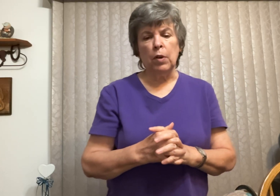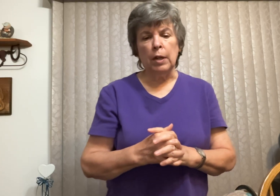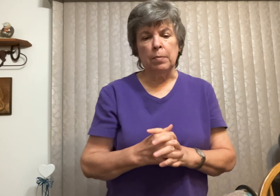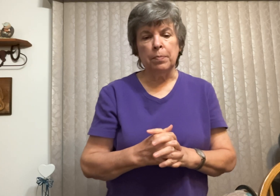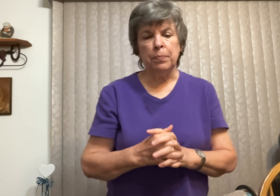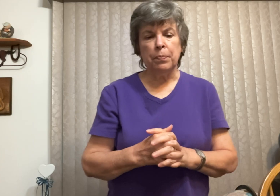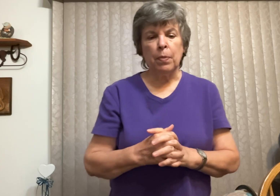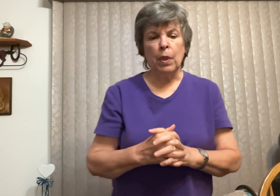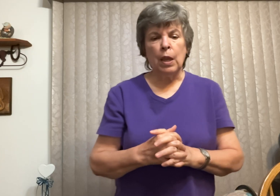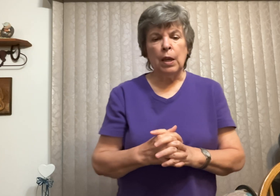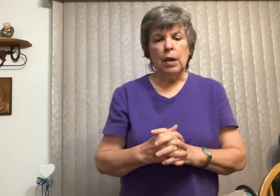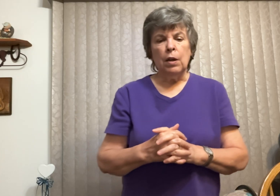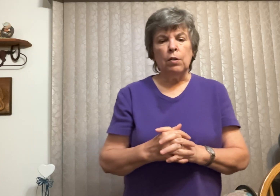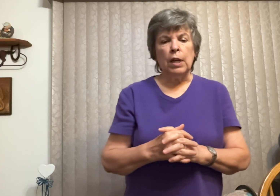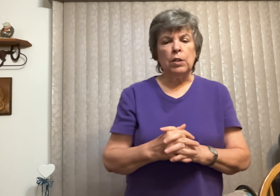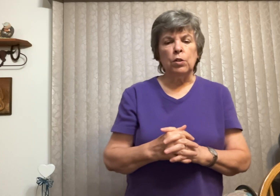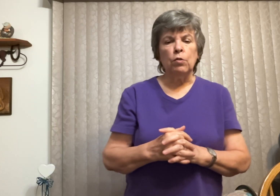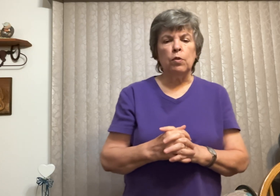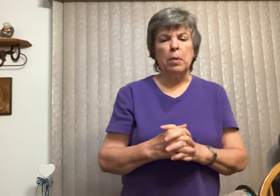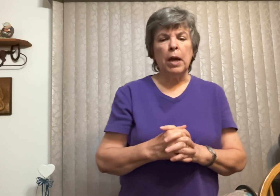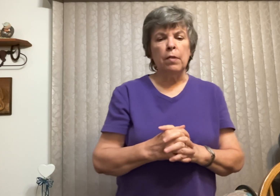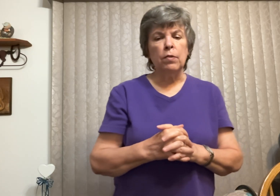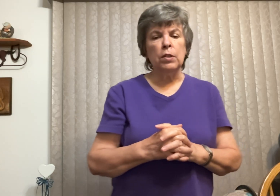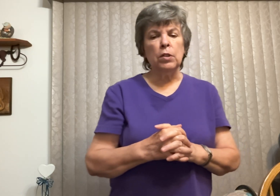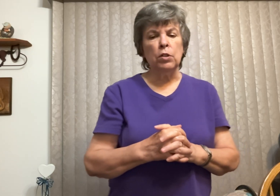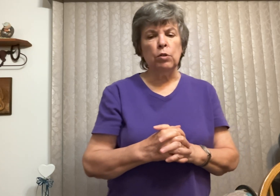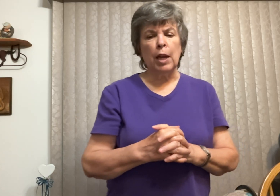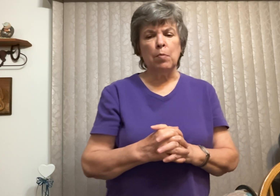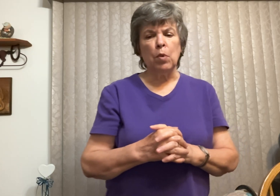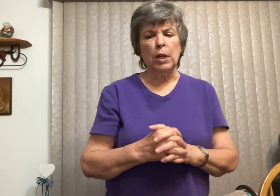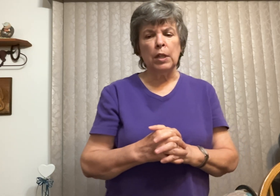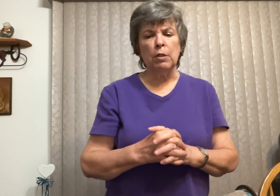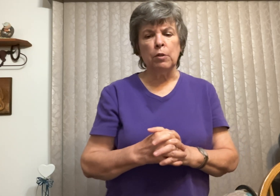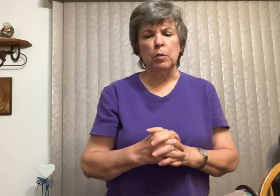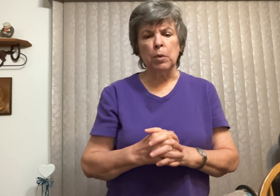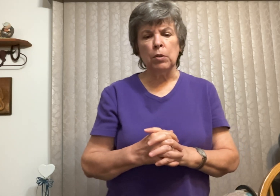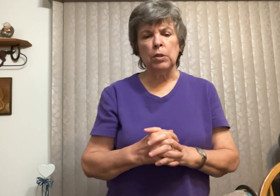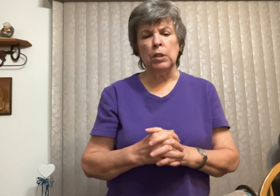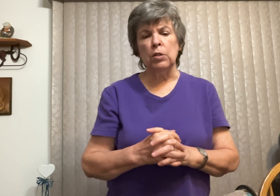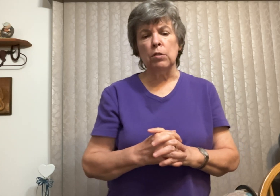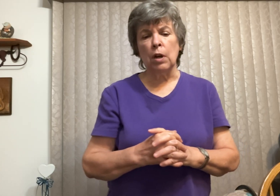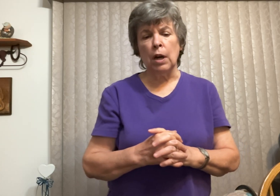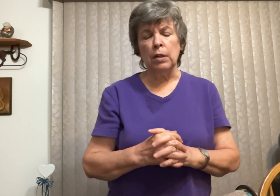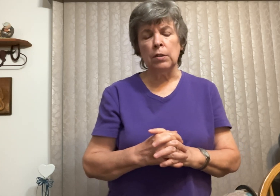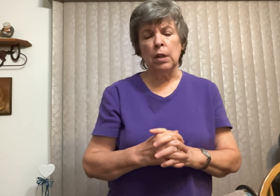fine. Okay, till from heaven you came running, there was mercy in your eyes.